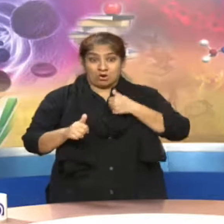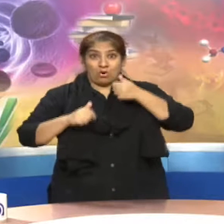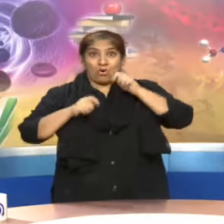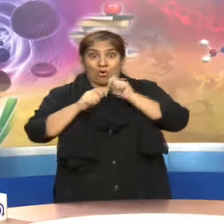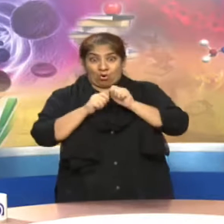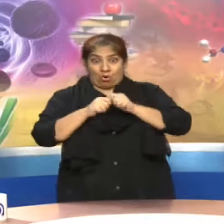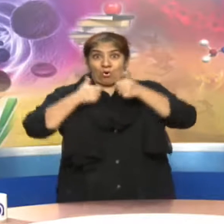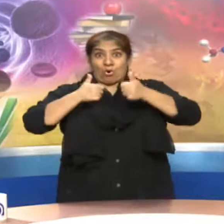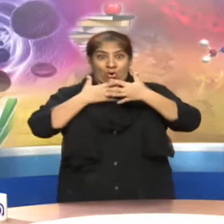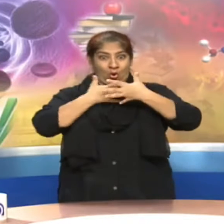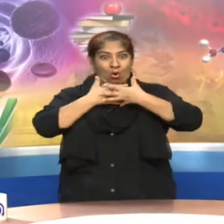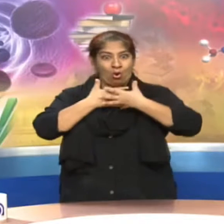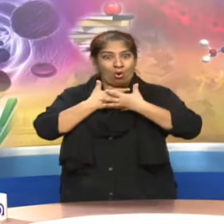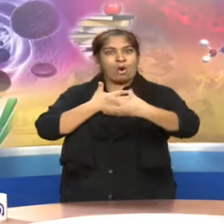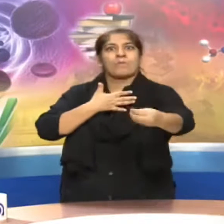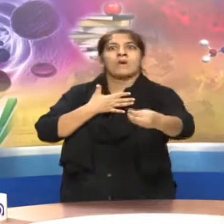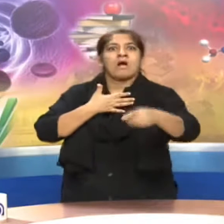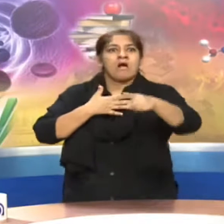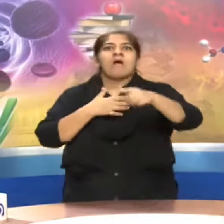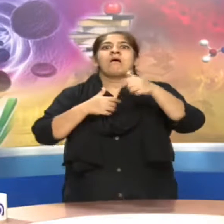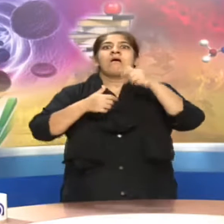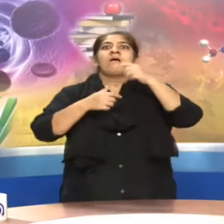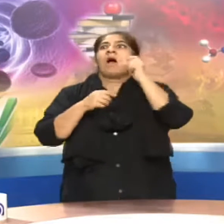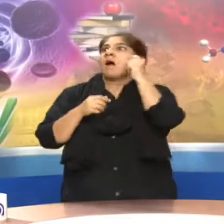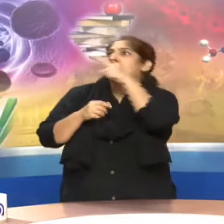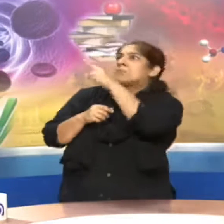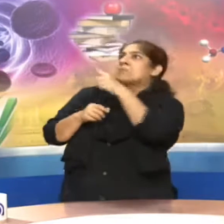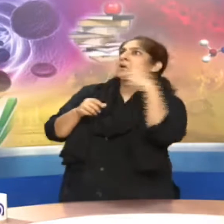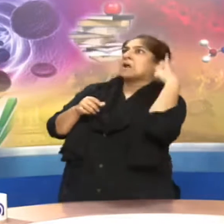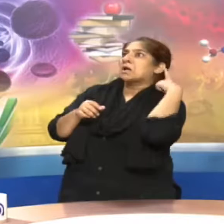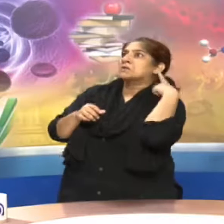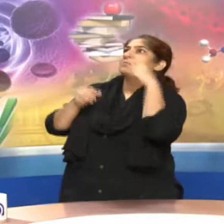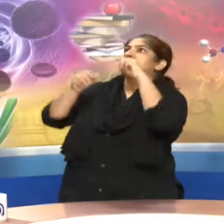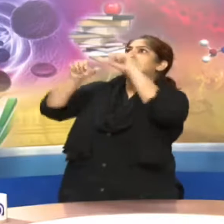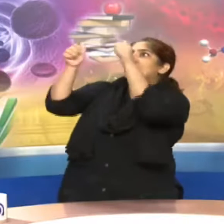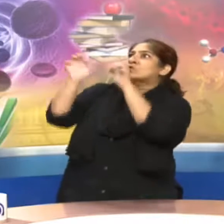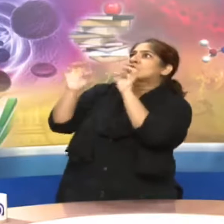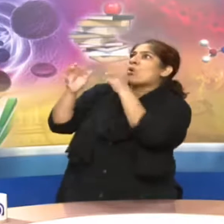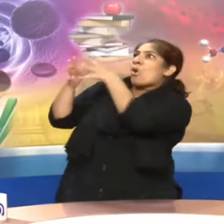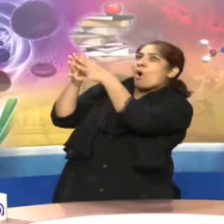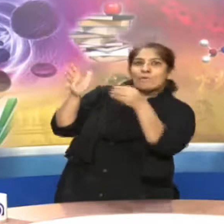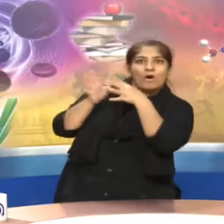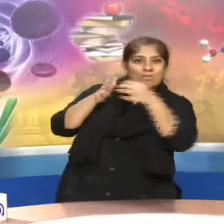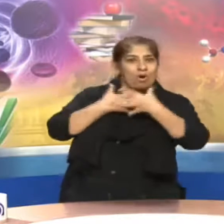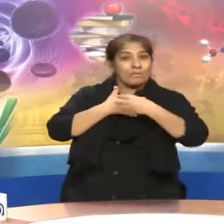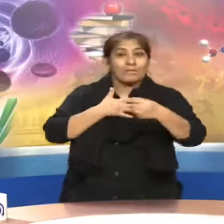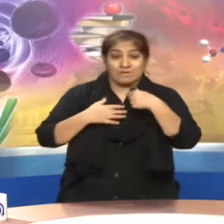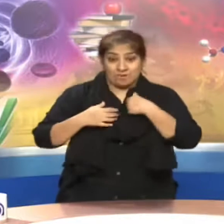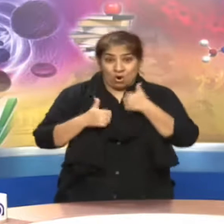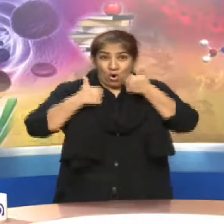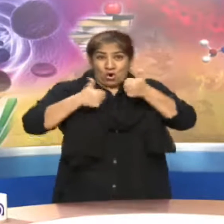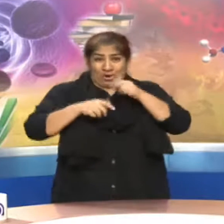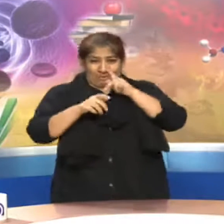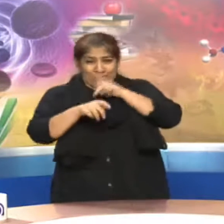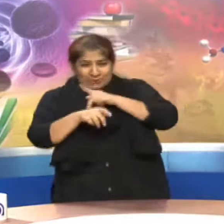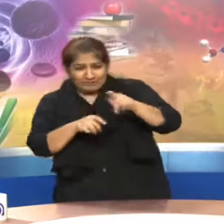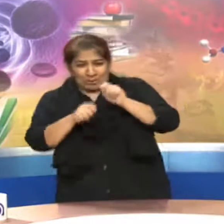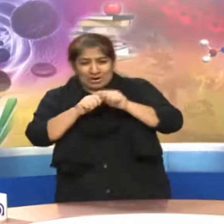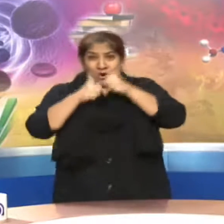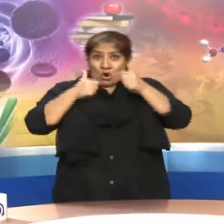to work as a role model. The supervisor should be a role model for all the people working under him